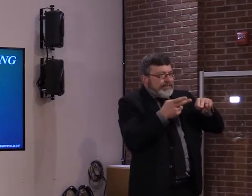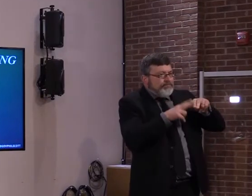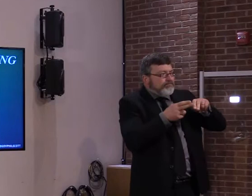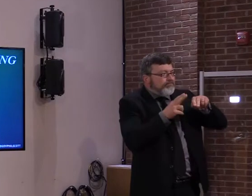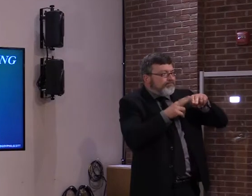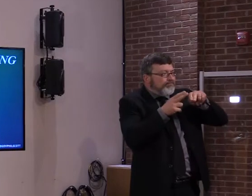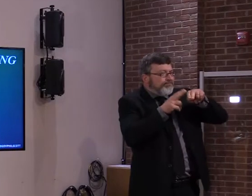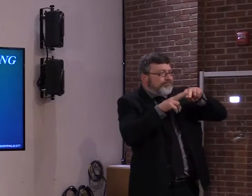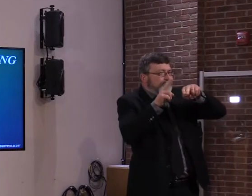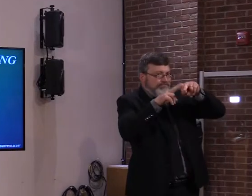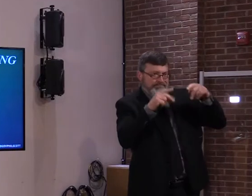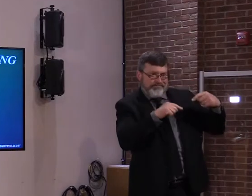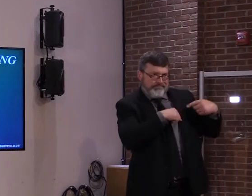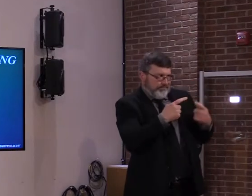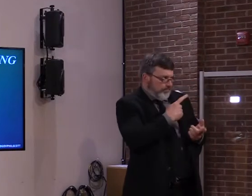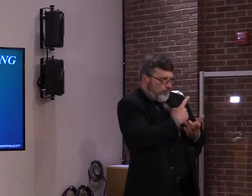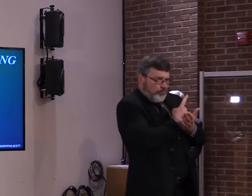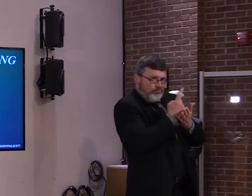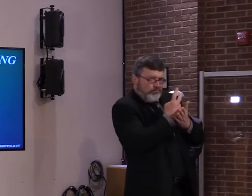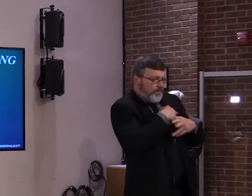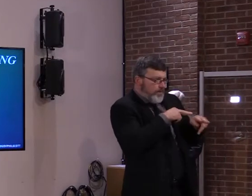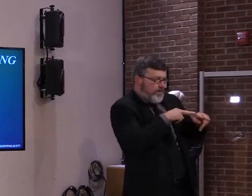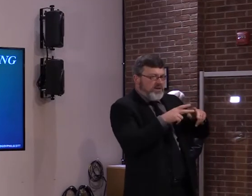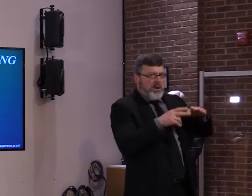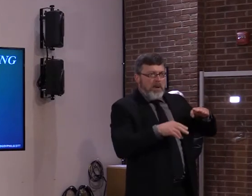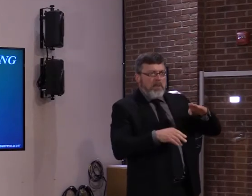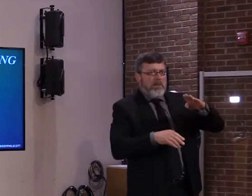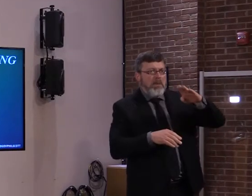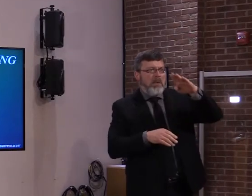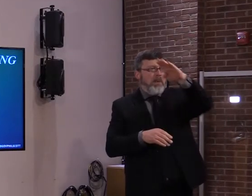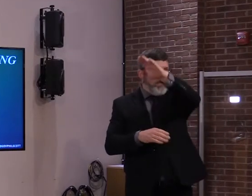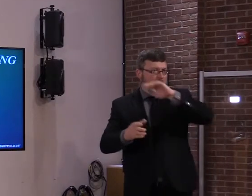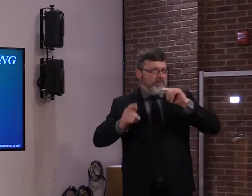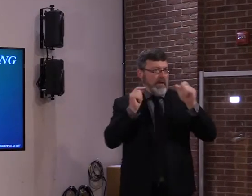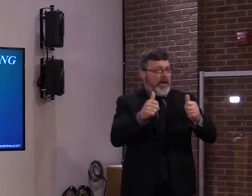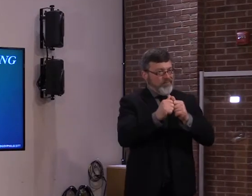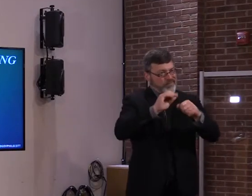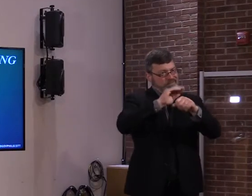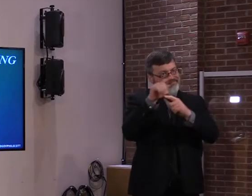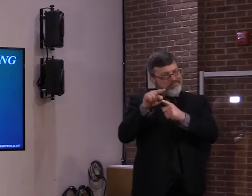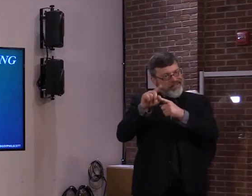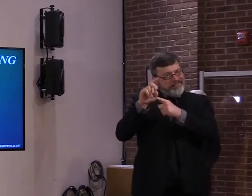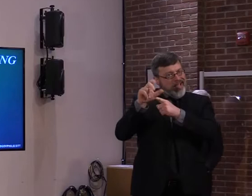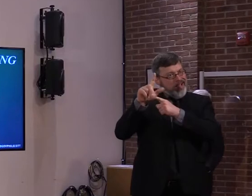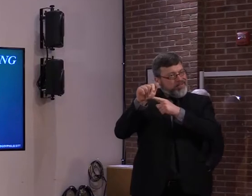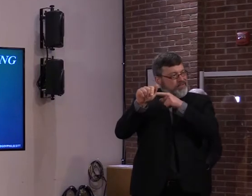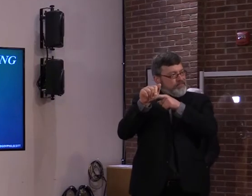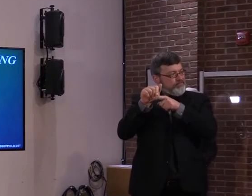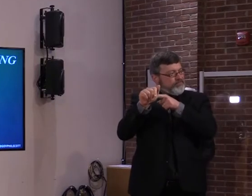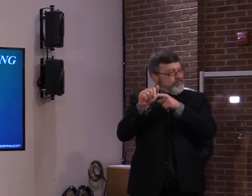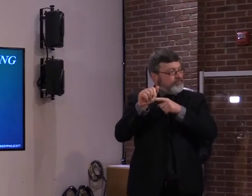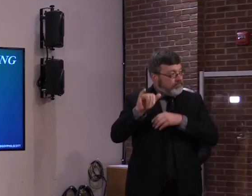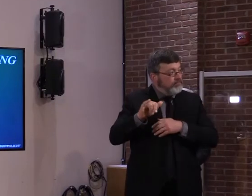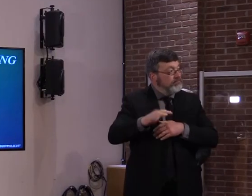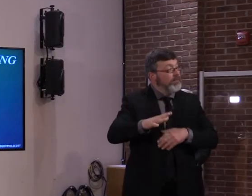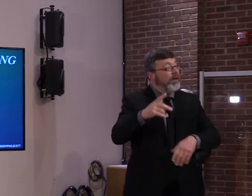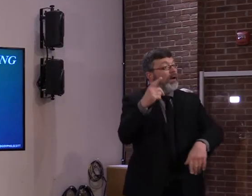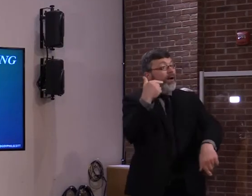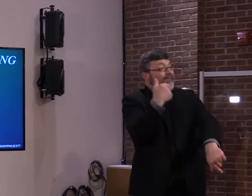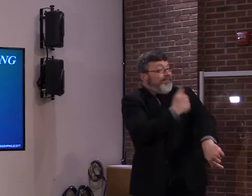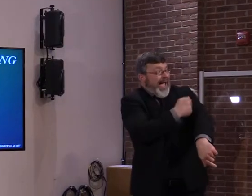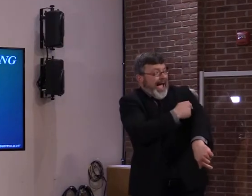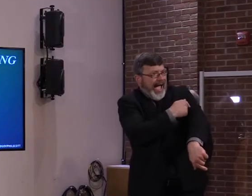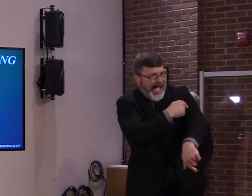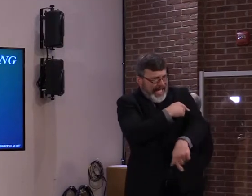a number of weeks to months. The parts of the country where vaccination rates are much lower are expected